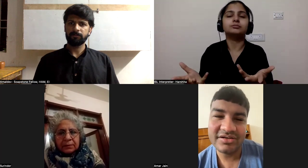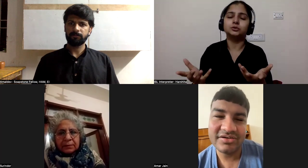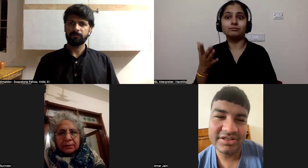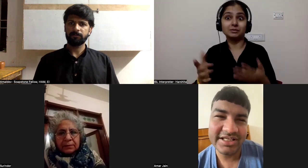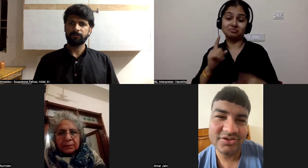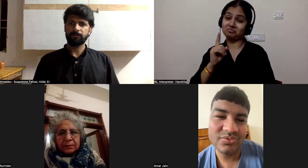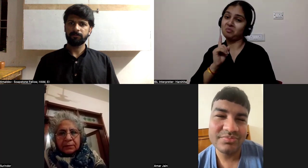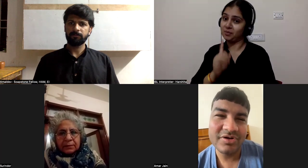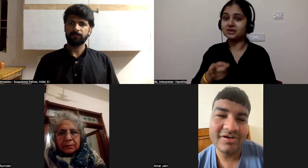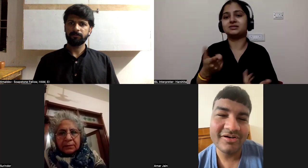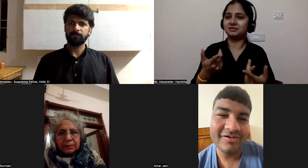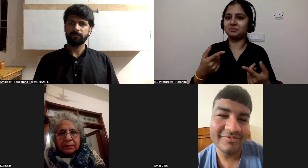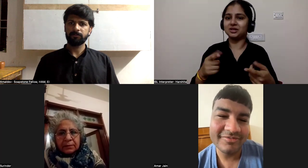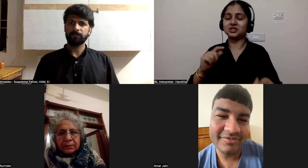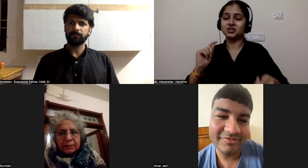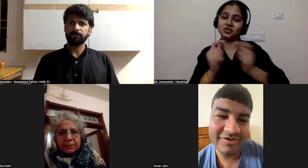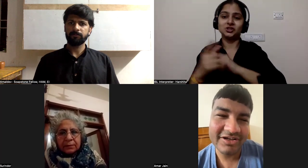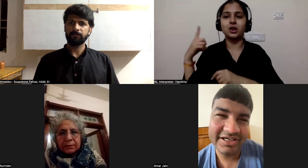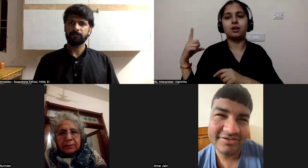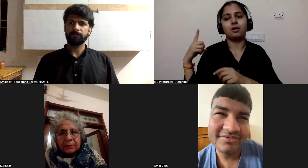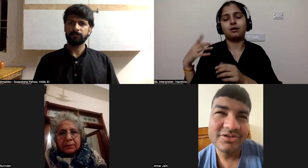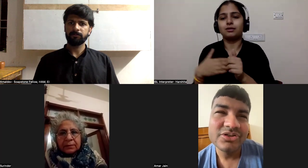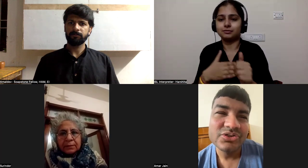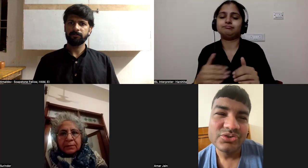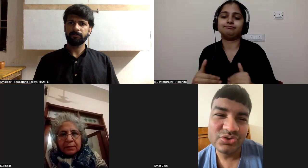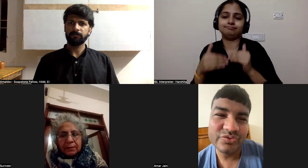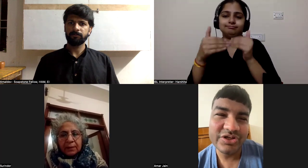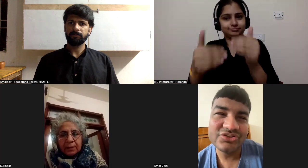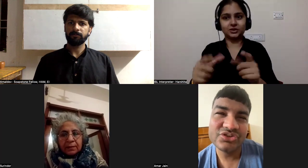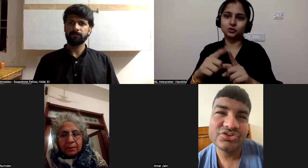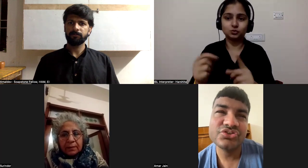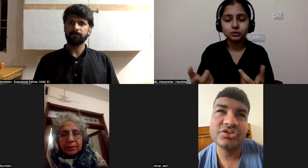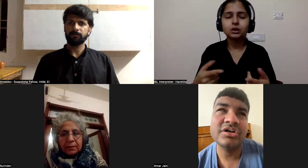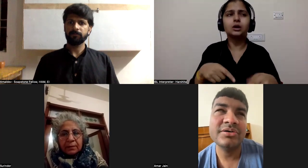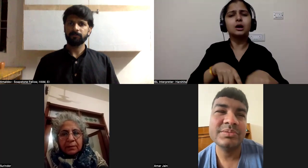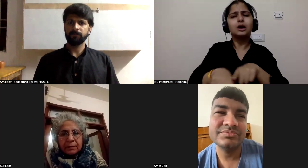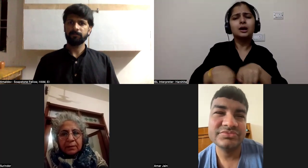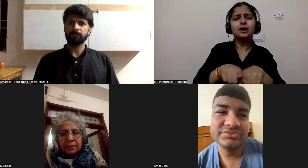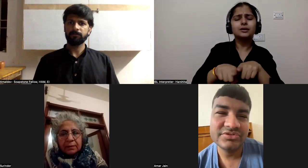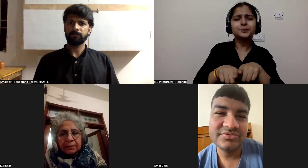get take you uh, far ahead. So, for instance,